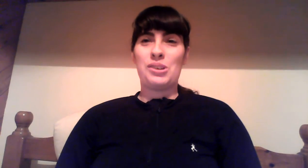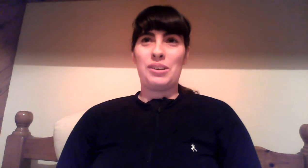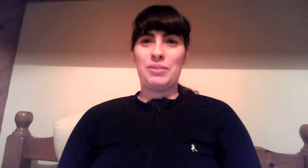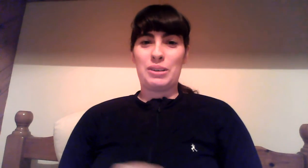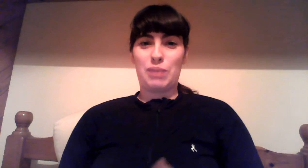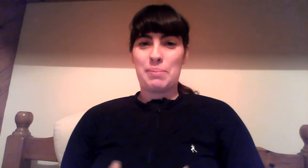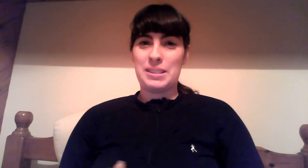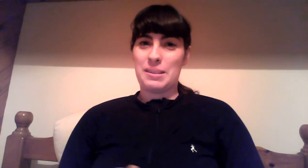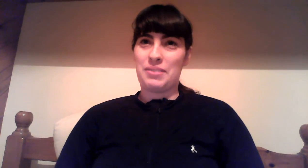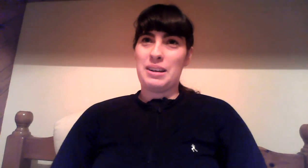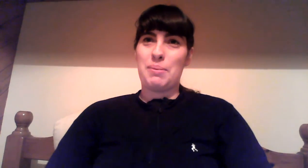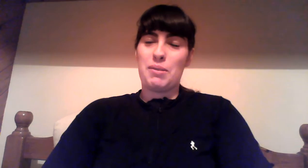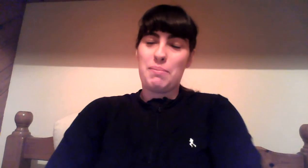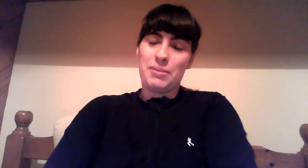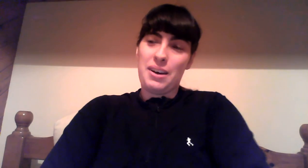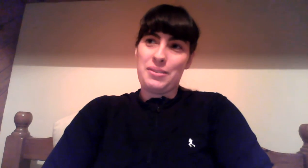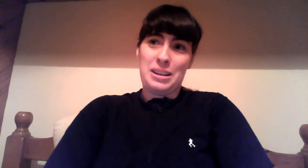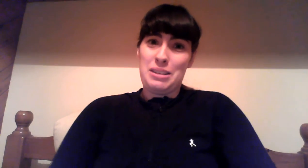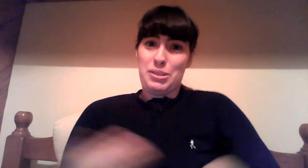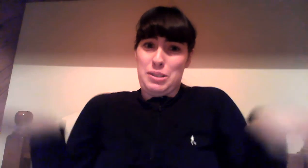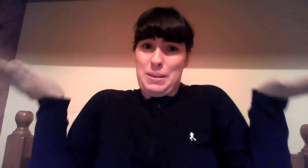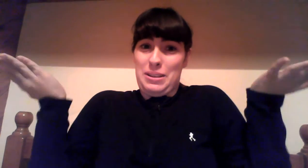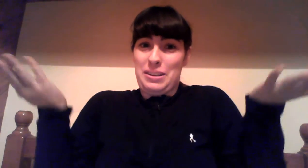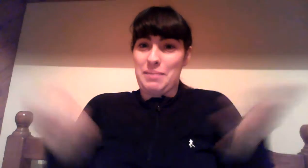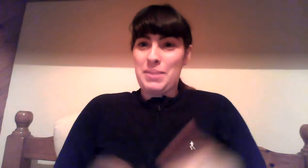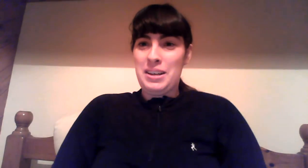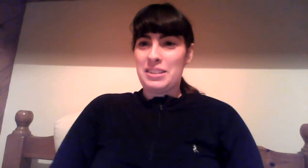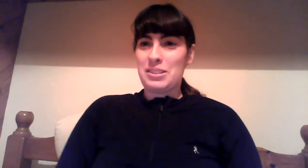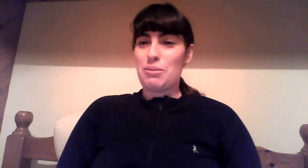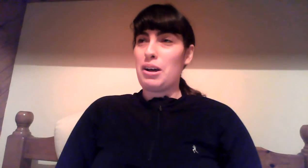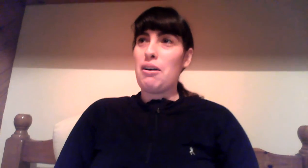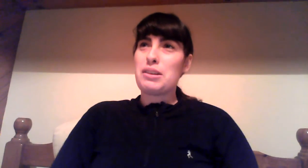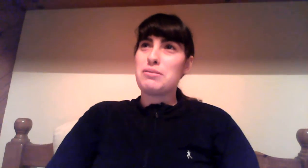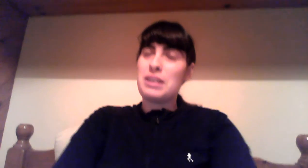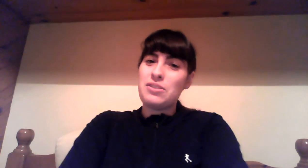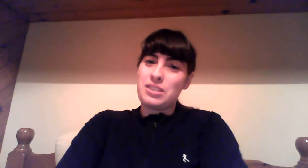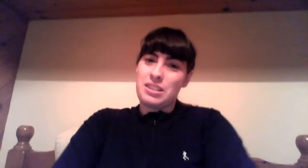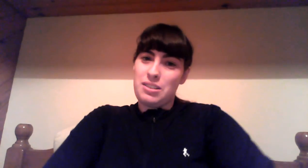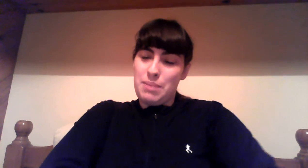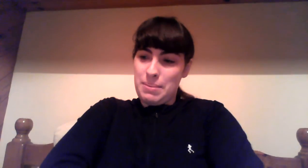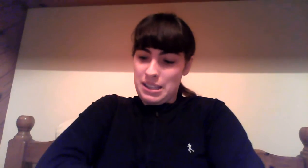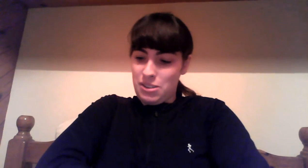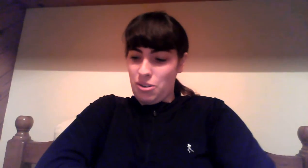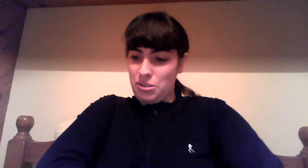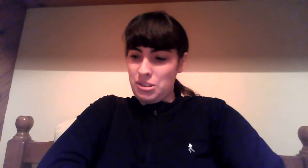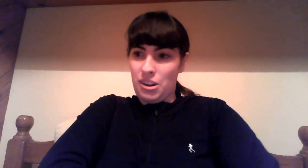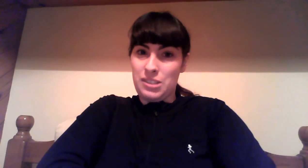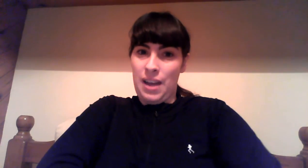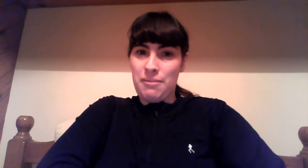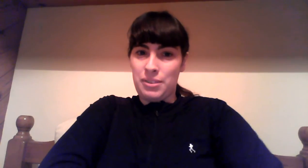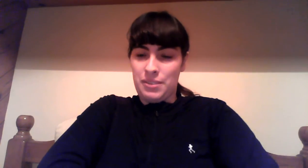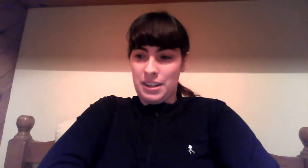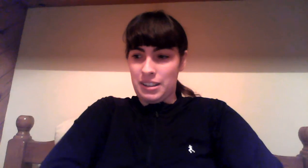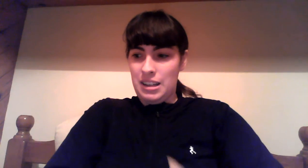of like wrapping something up, and we were both laughing, and he was just a bit like, so we're like, oh, that's really interesting, so maybe there's not signs for everything.